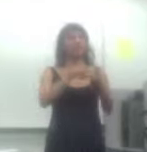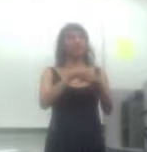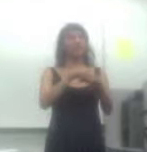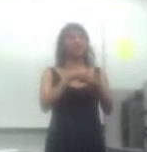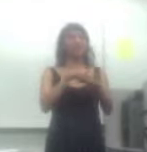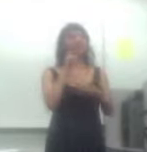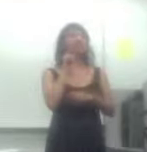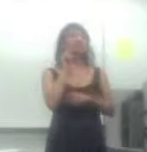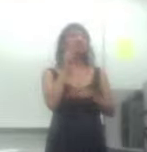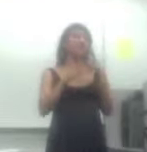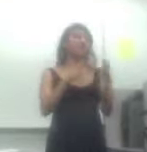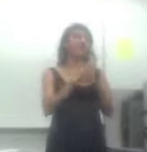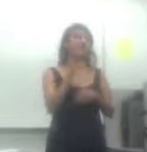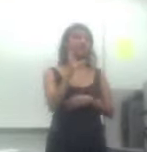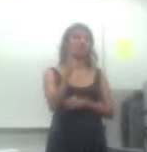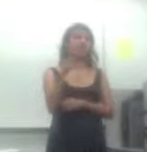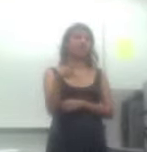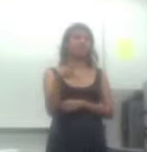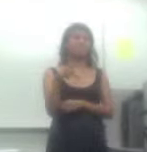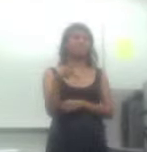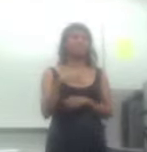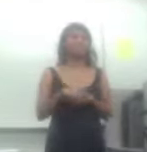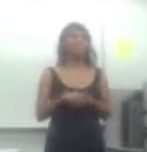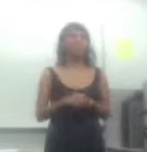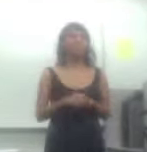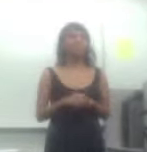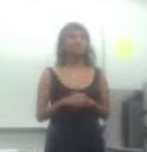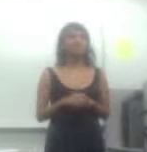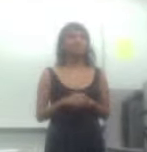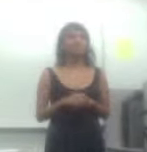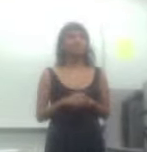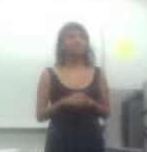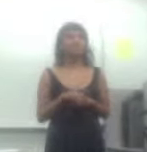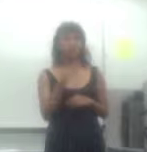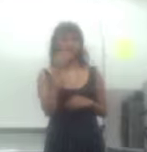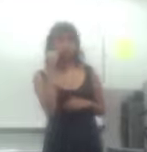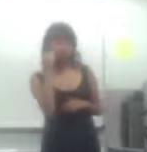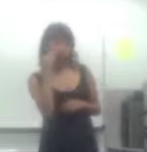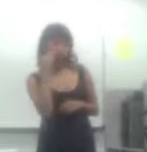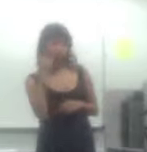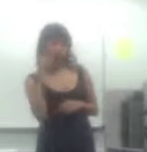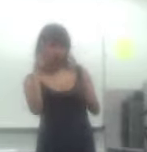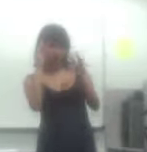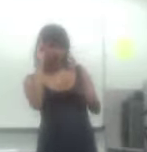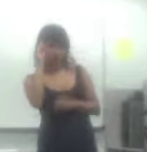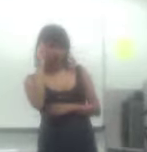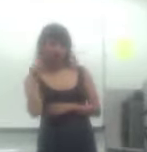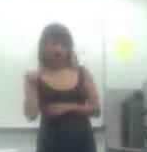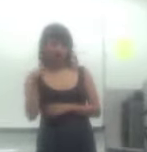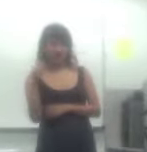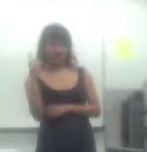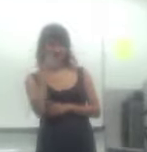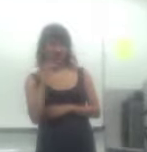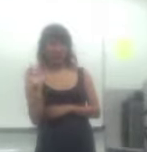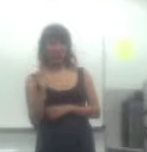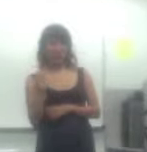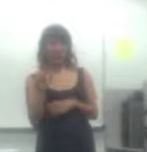Let me just say, these boys looked like monsters to me because they were so